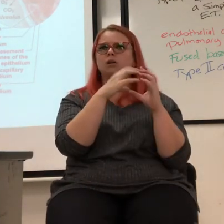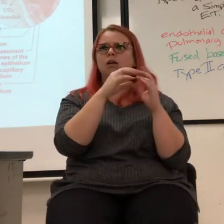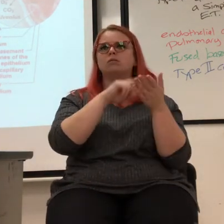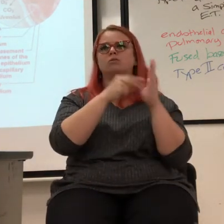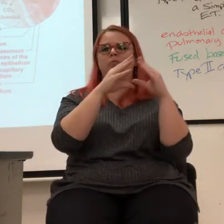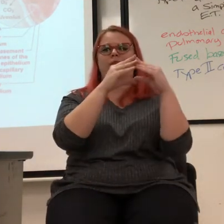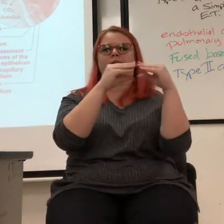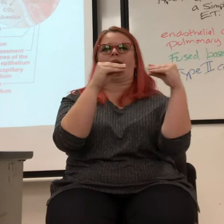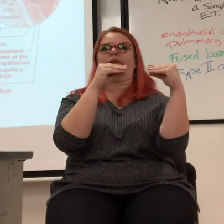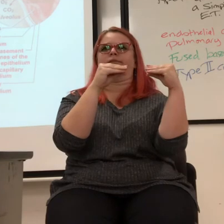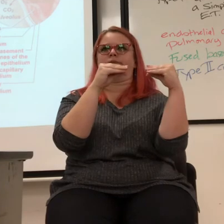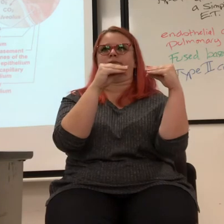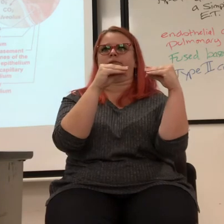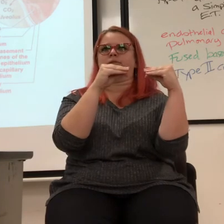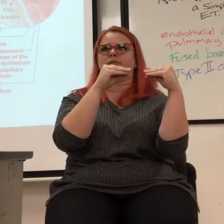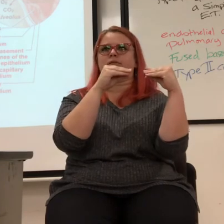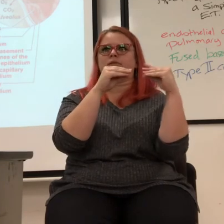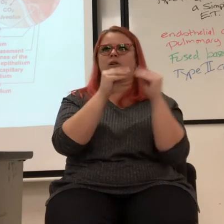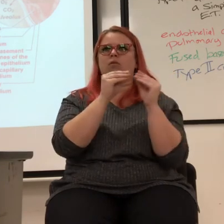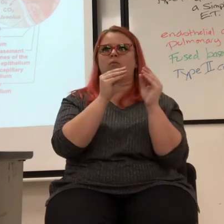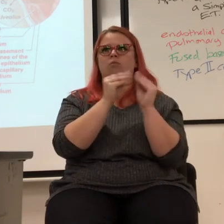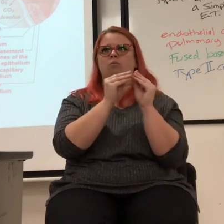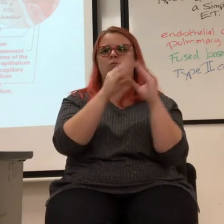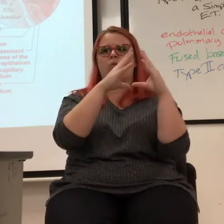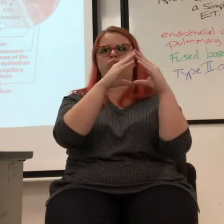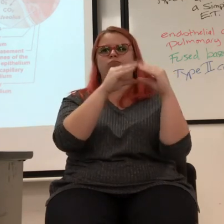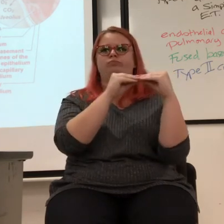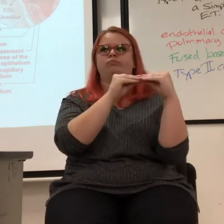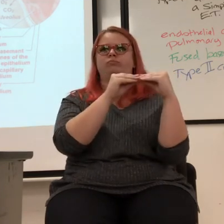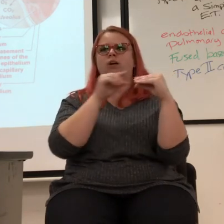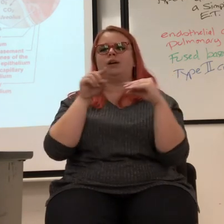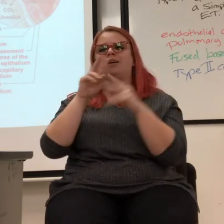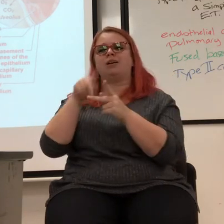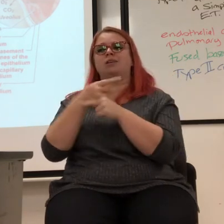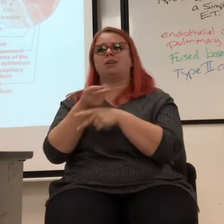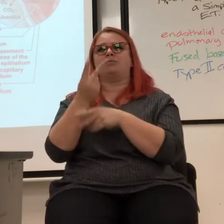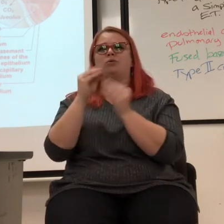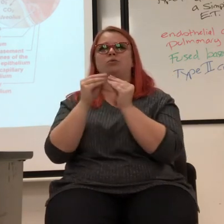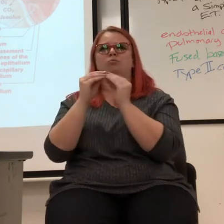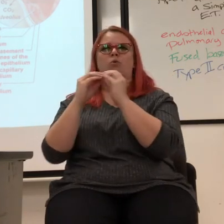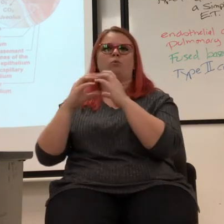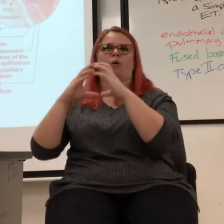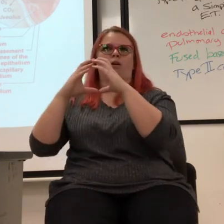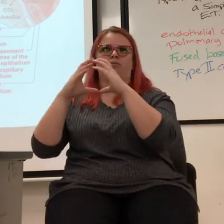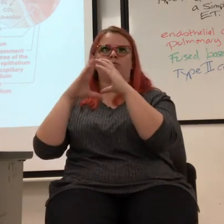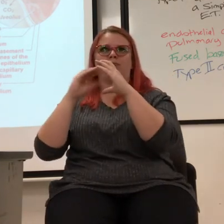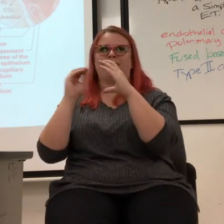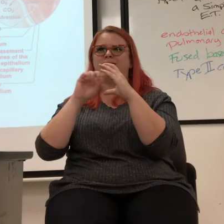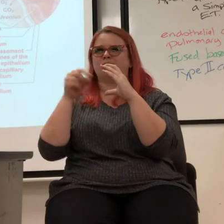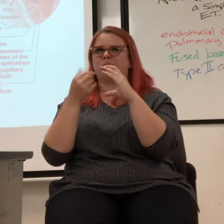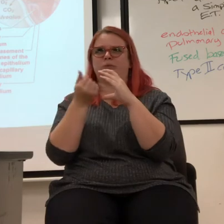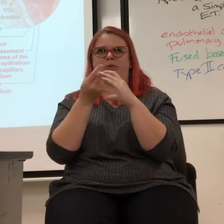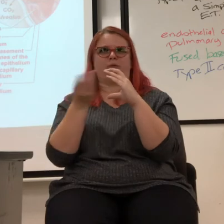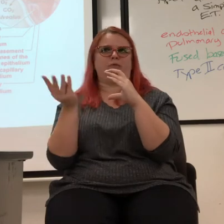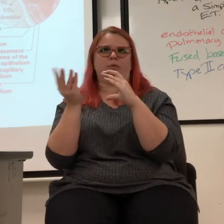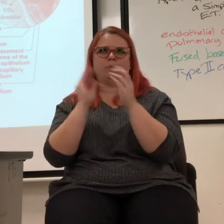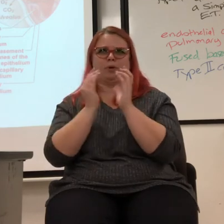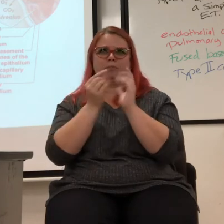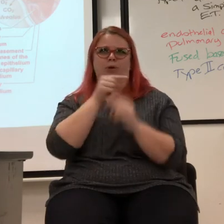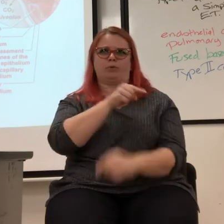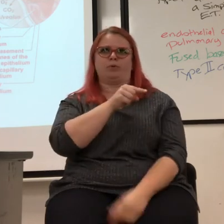Flat. That's a flatter cell. Type 2 is more round, and there's fewer of them. There's also